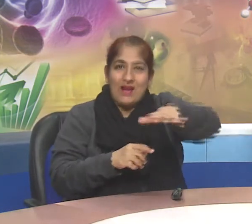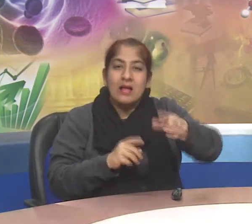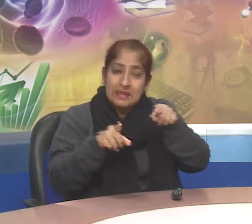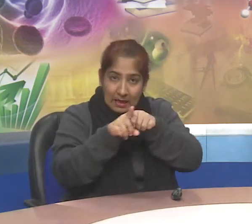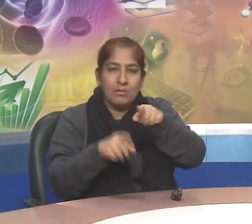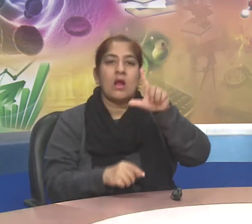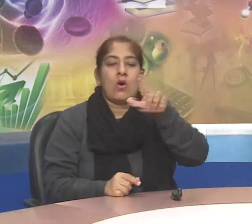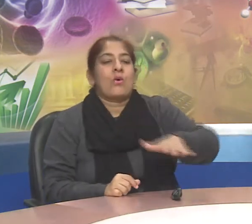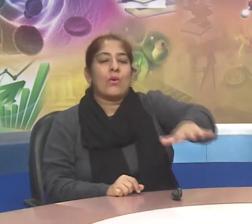Like Delhi.